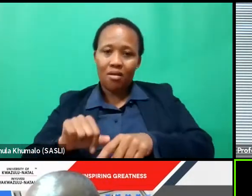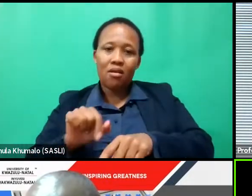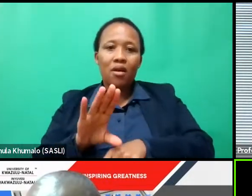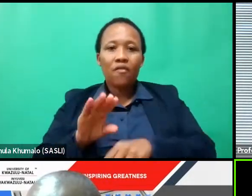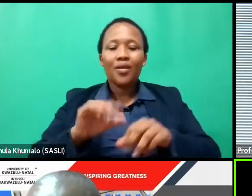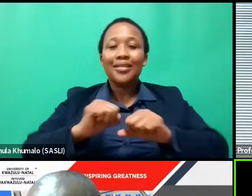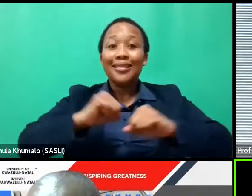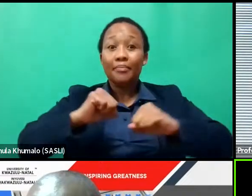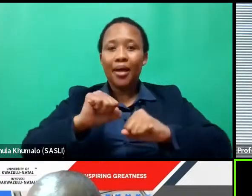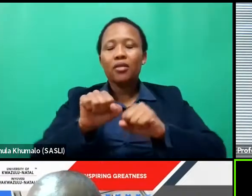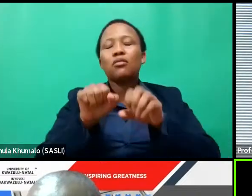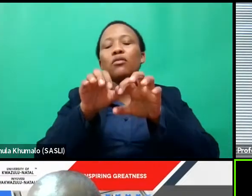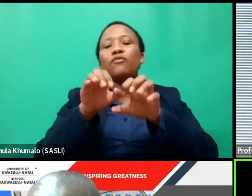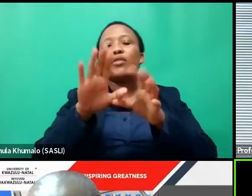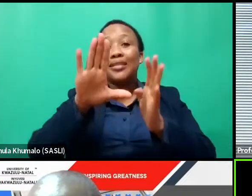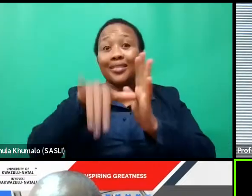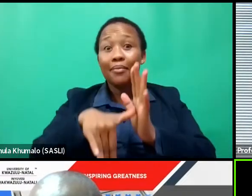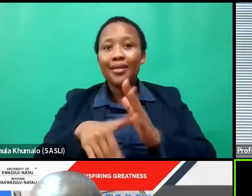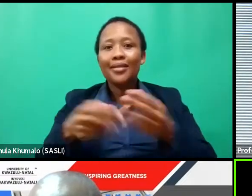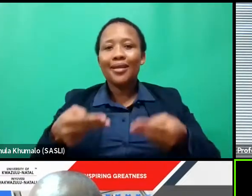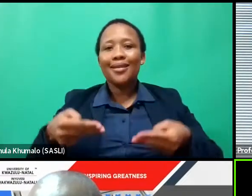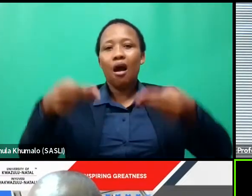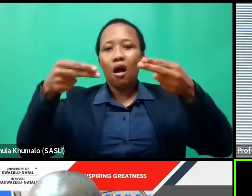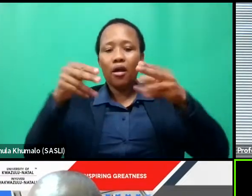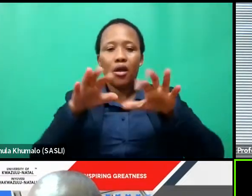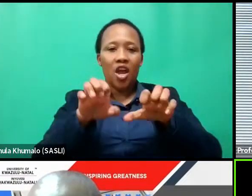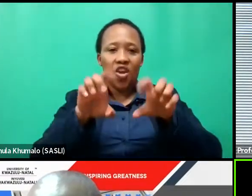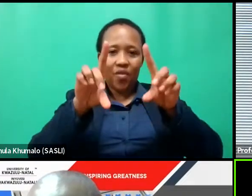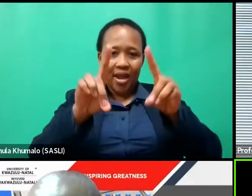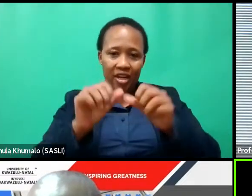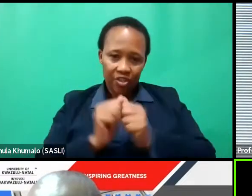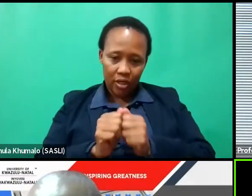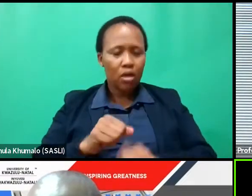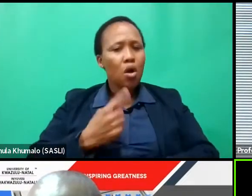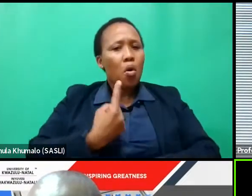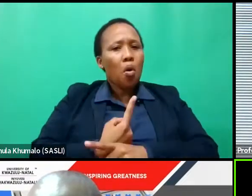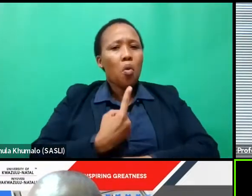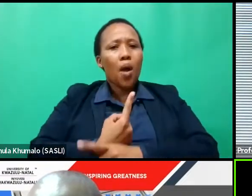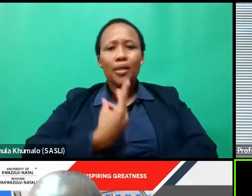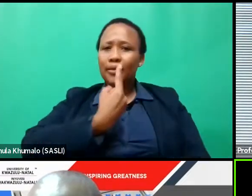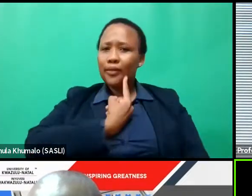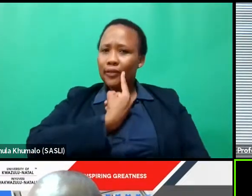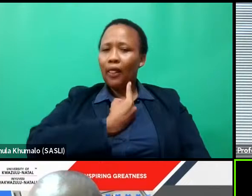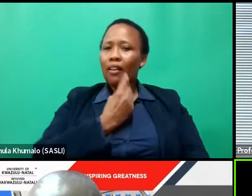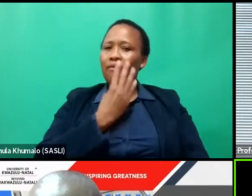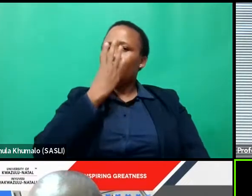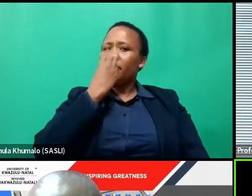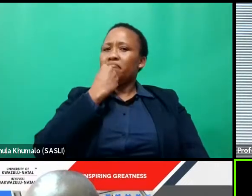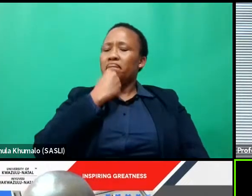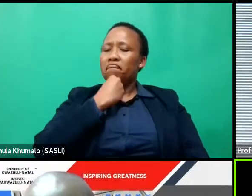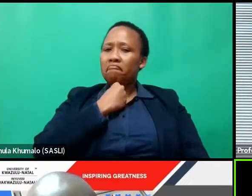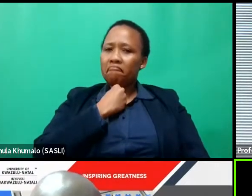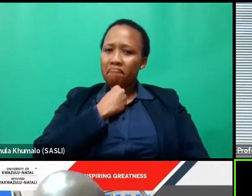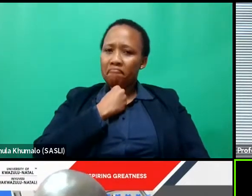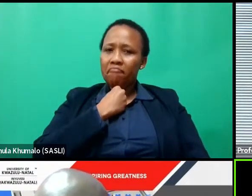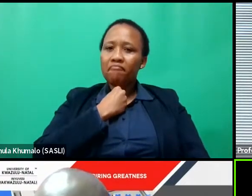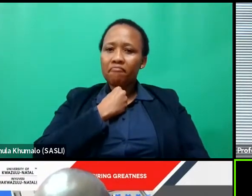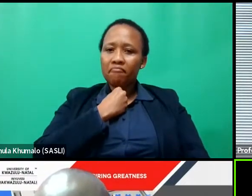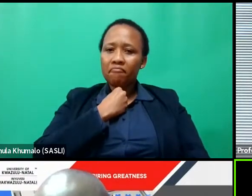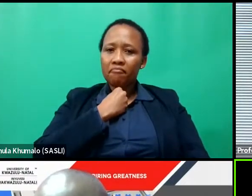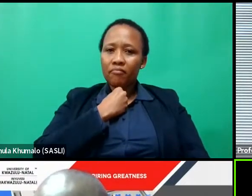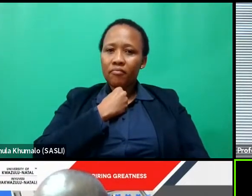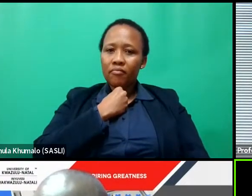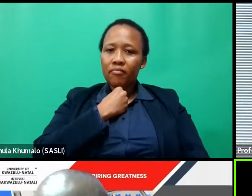education. And I've also asked myself the question, why is the road to this